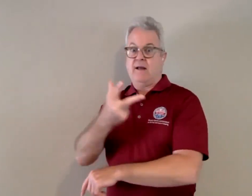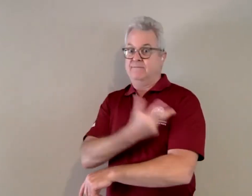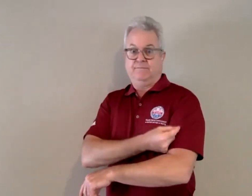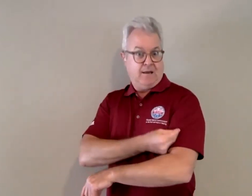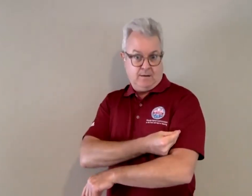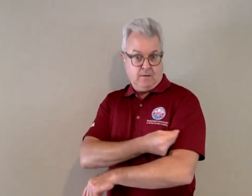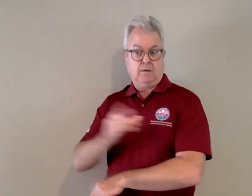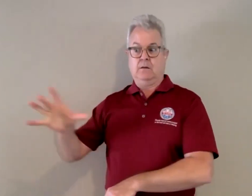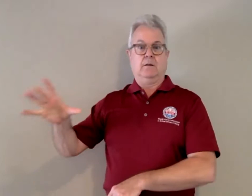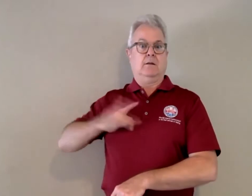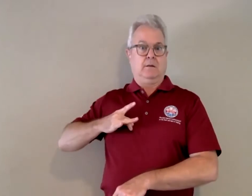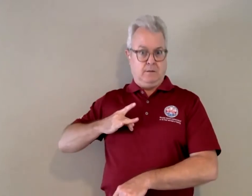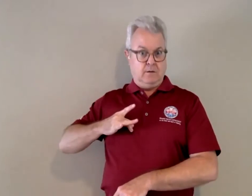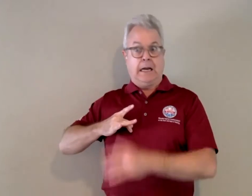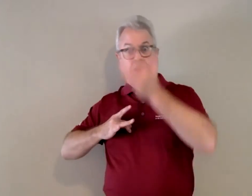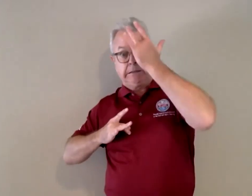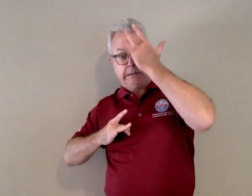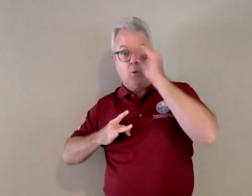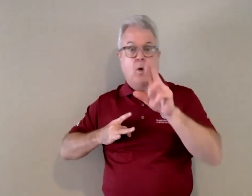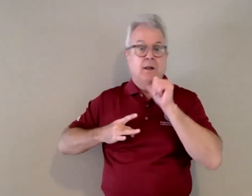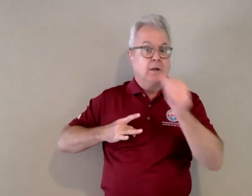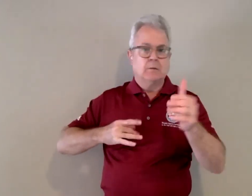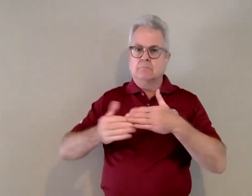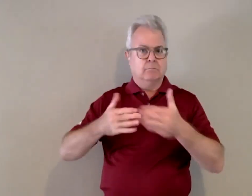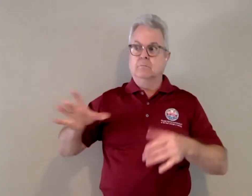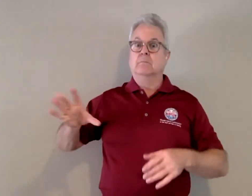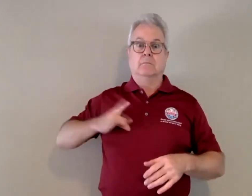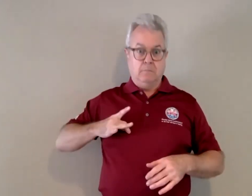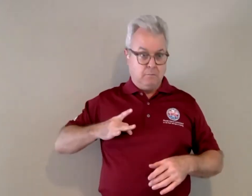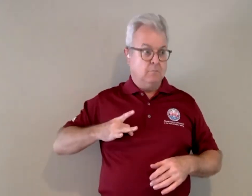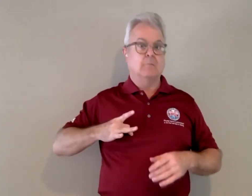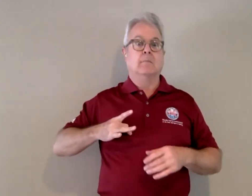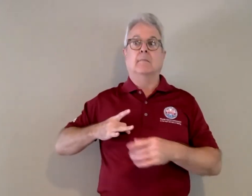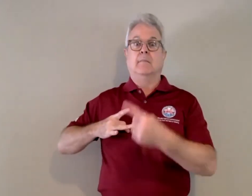number of people who are not yet vaccinated who could get sick.